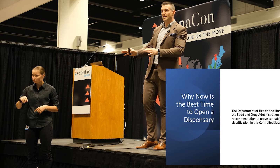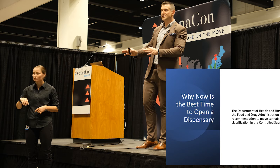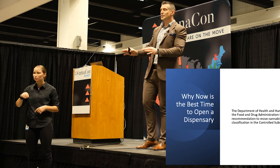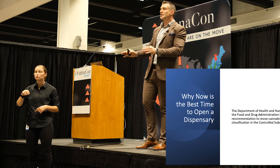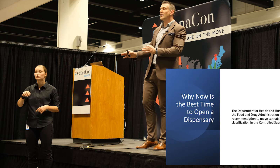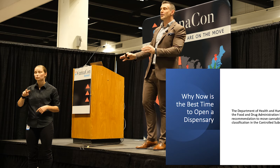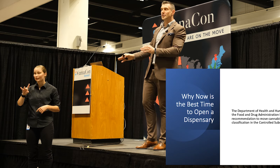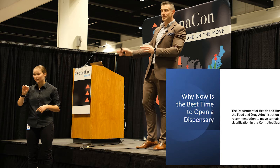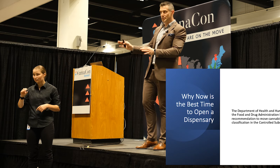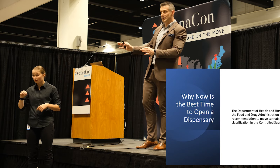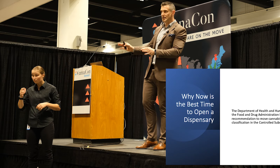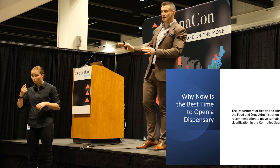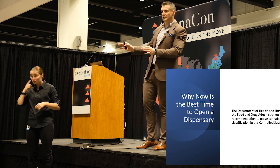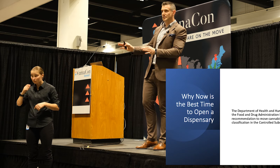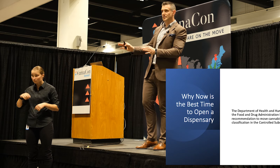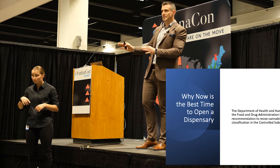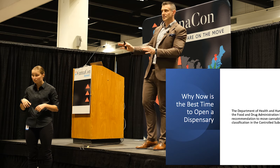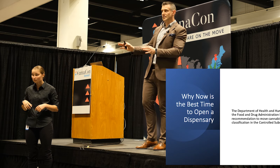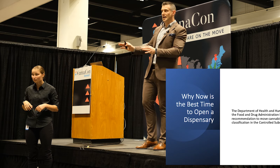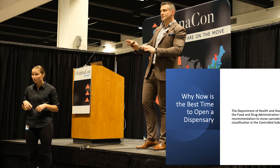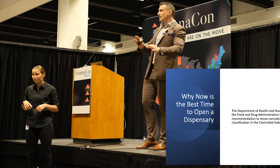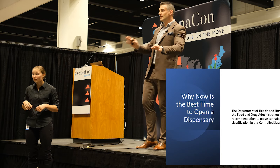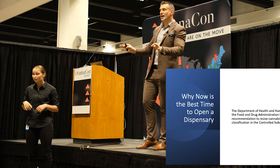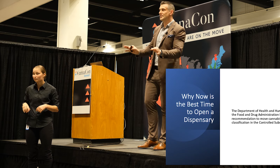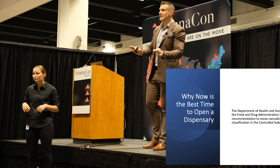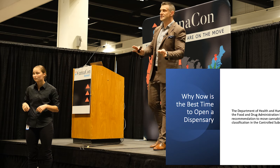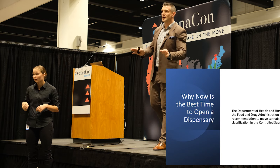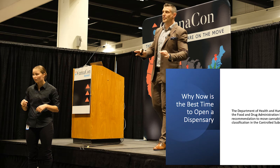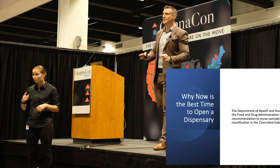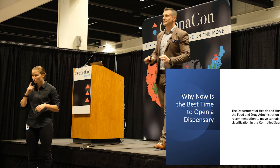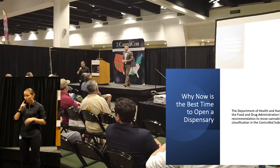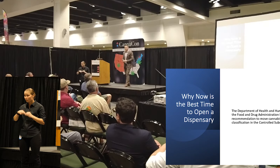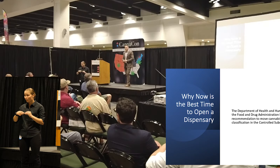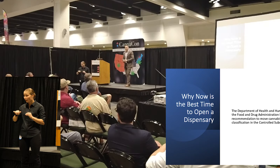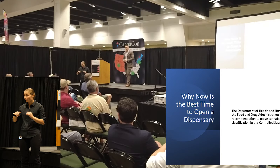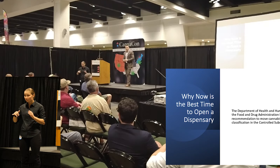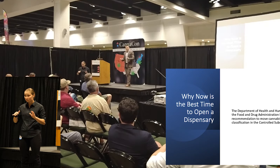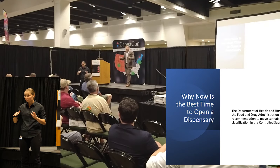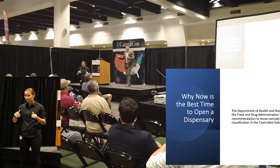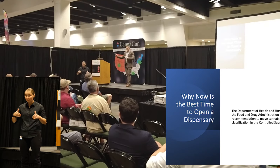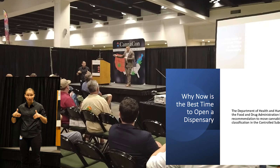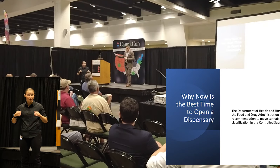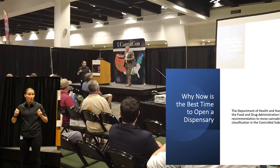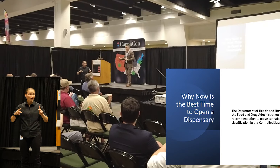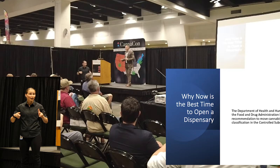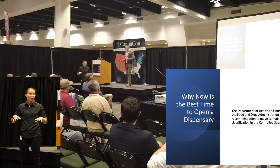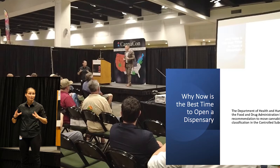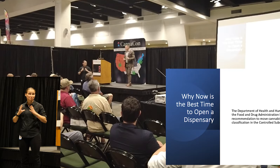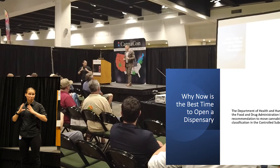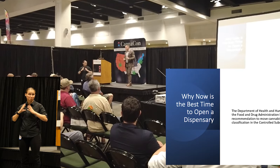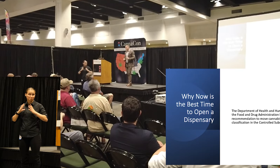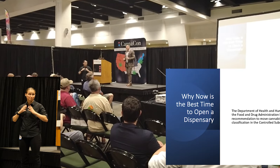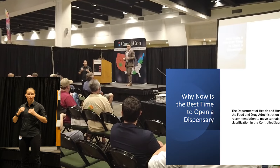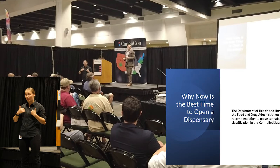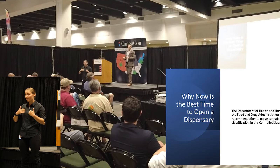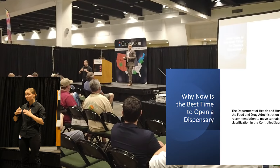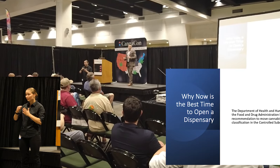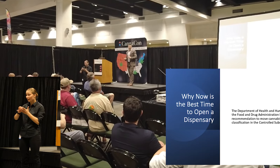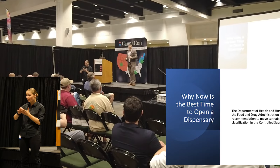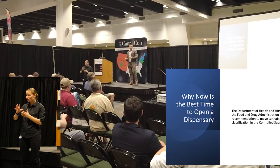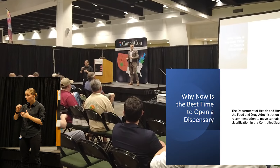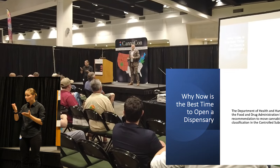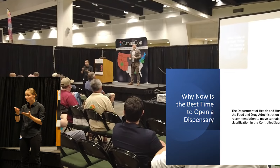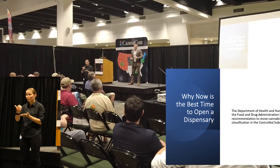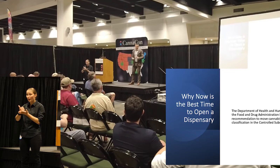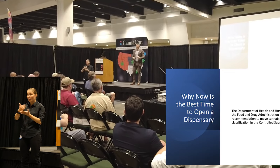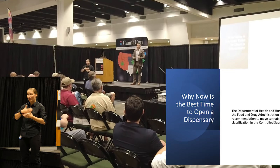nods. Has anyone here not heard about 280E? And it's okay if you haven't, that's not a problem. There's great accounting firms here that will be very happy to